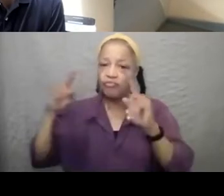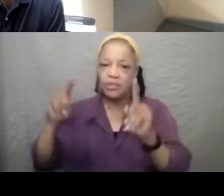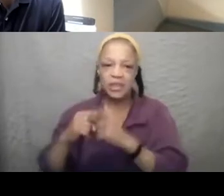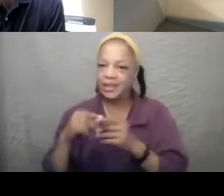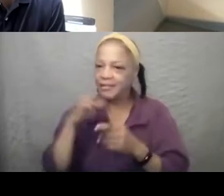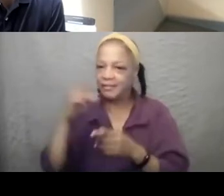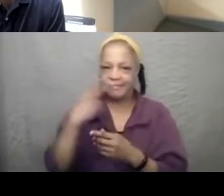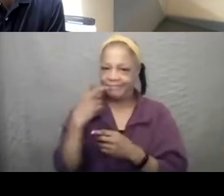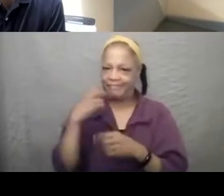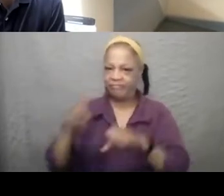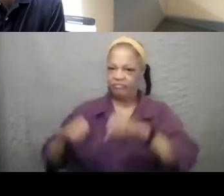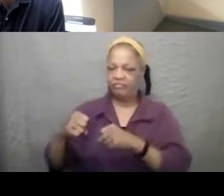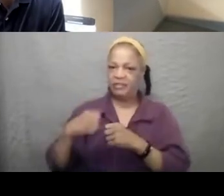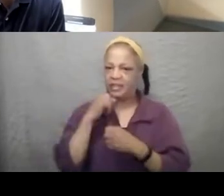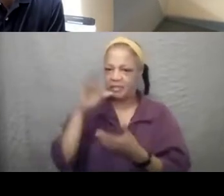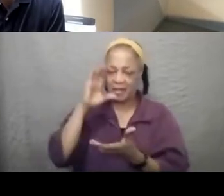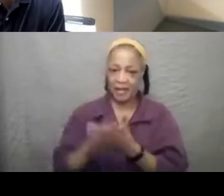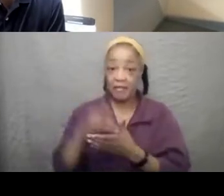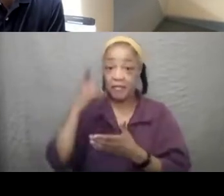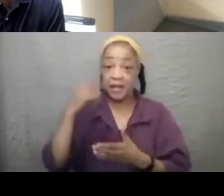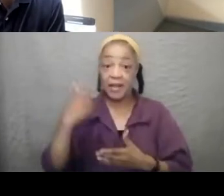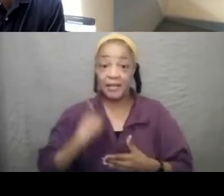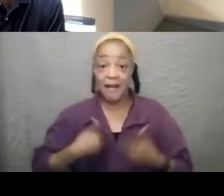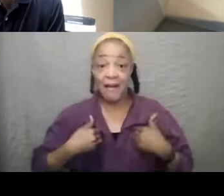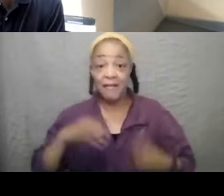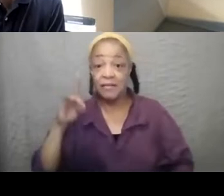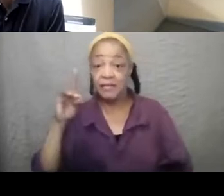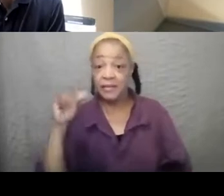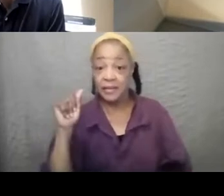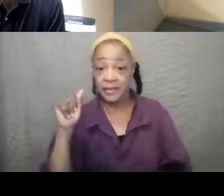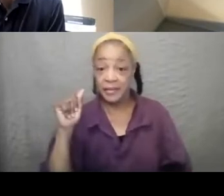I was disabled, and